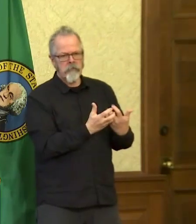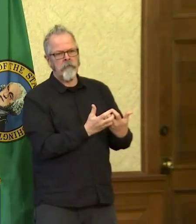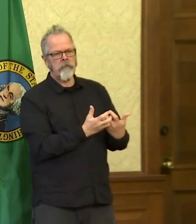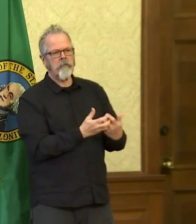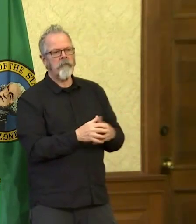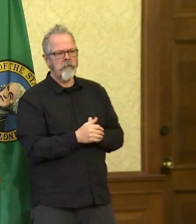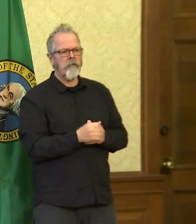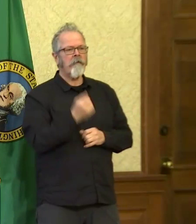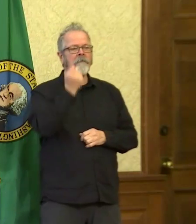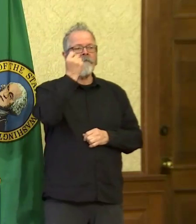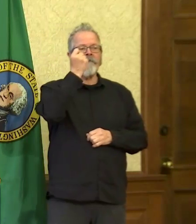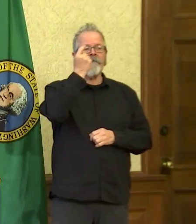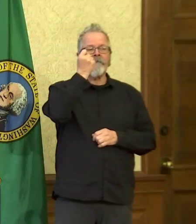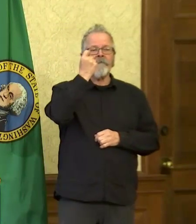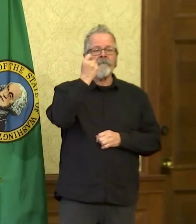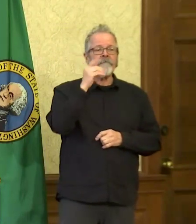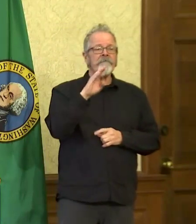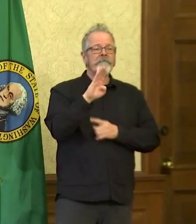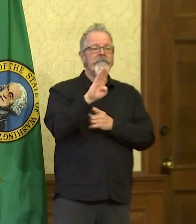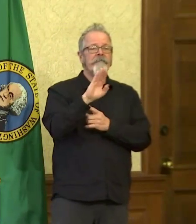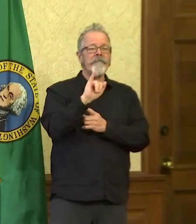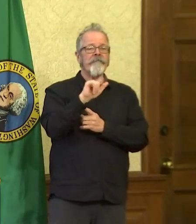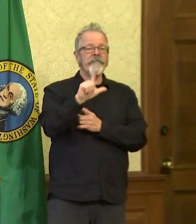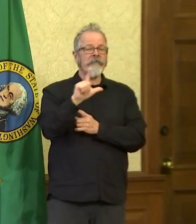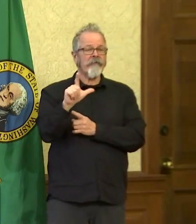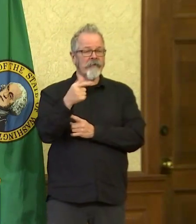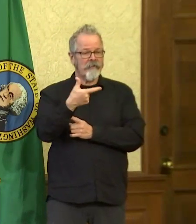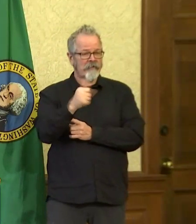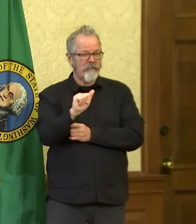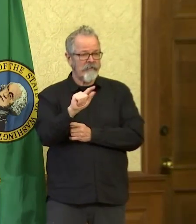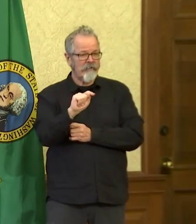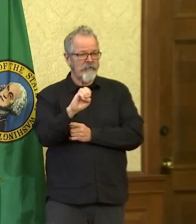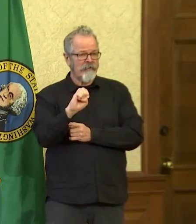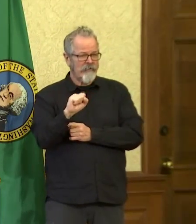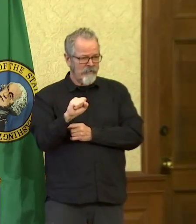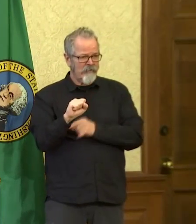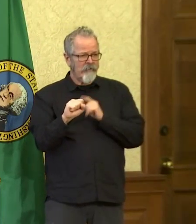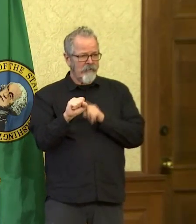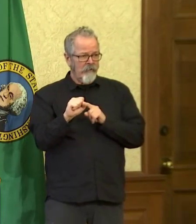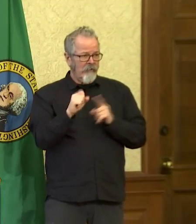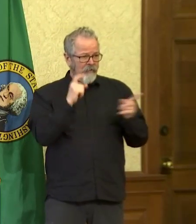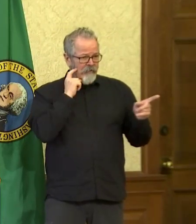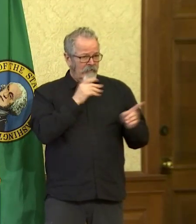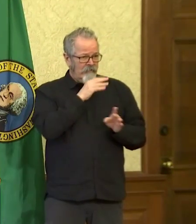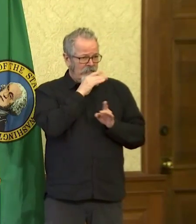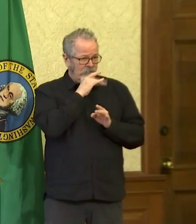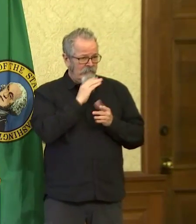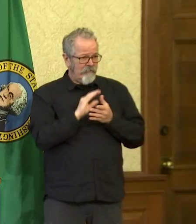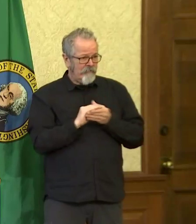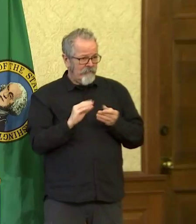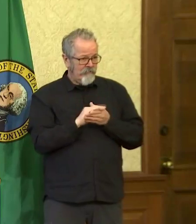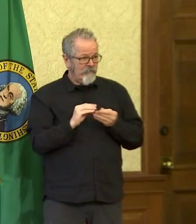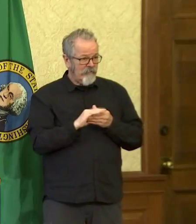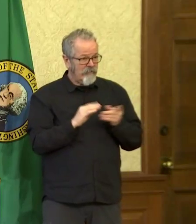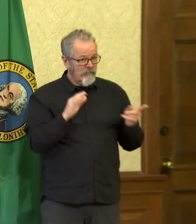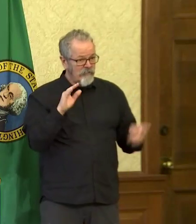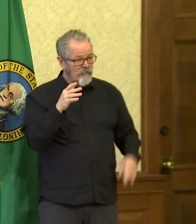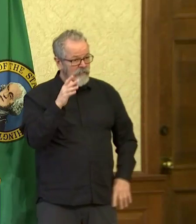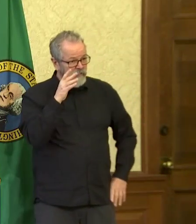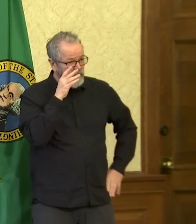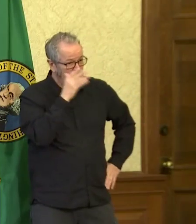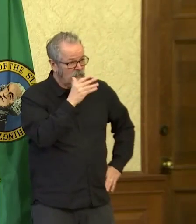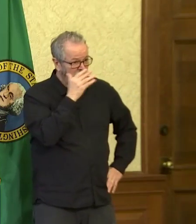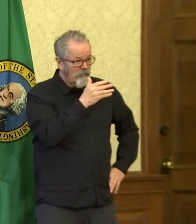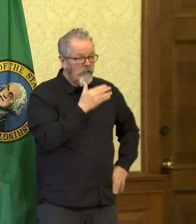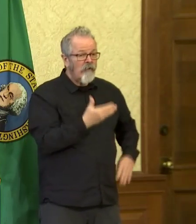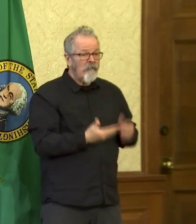of epidemiologists around the world recognize, that this is probably going to be with us for some period of time, and that we are not going to